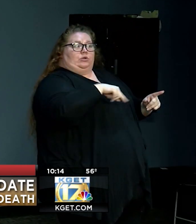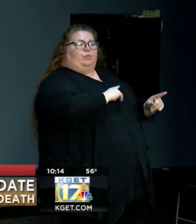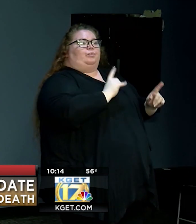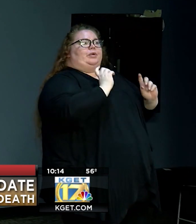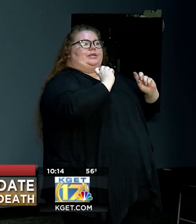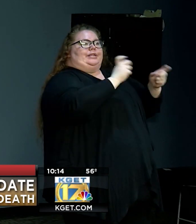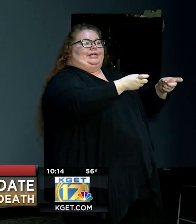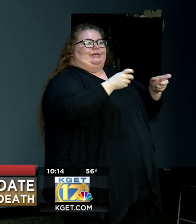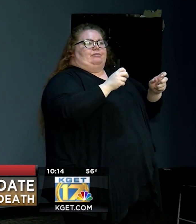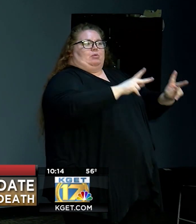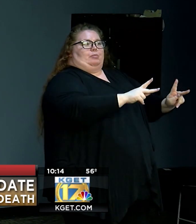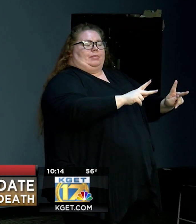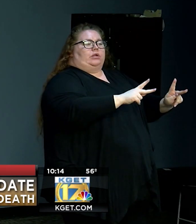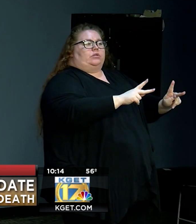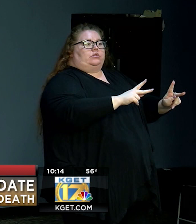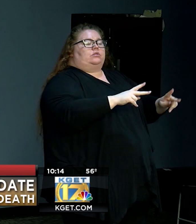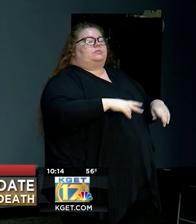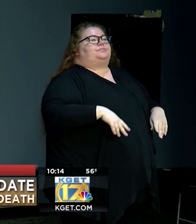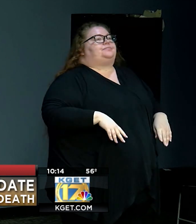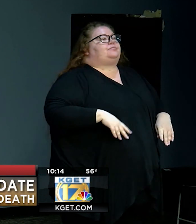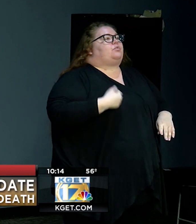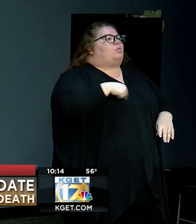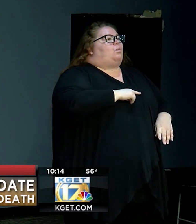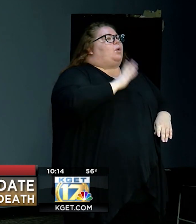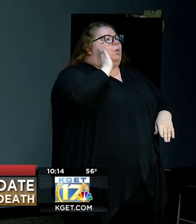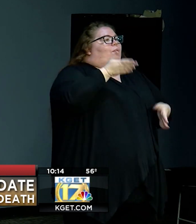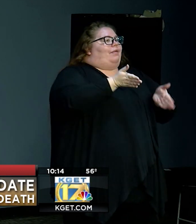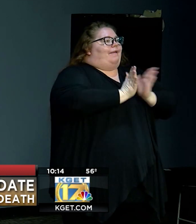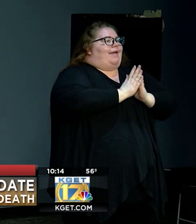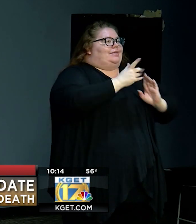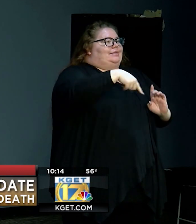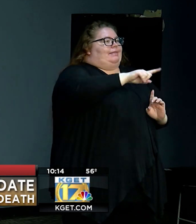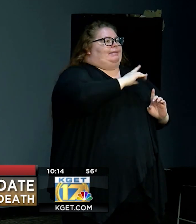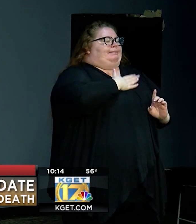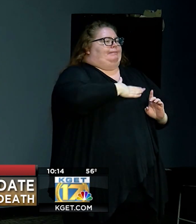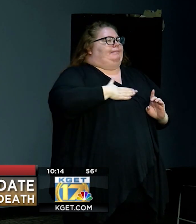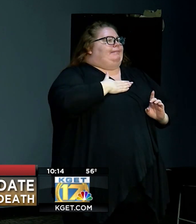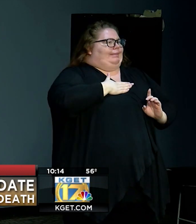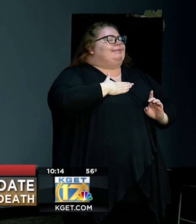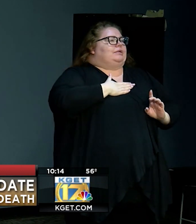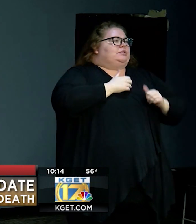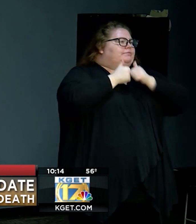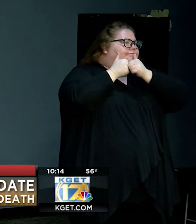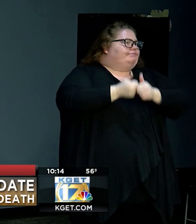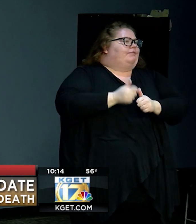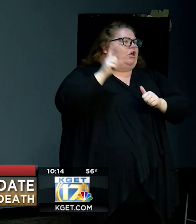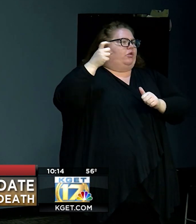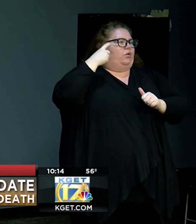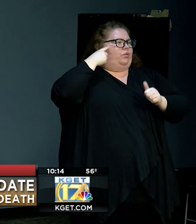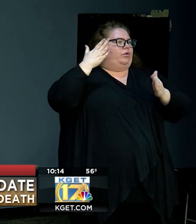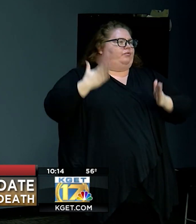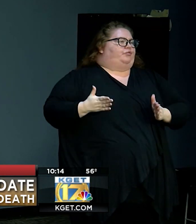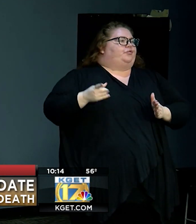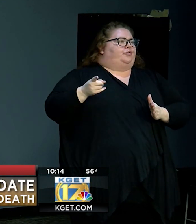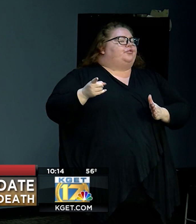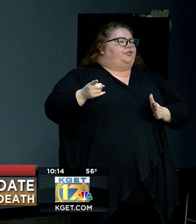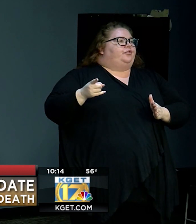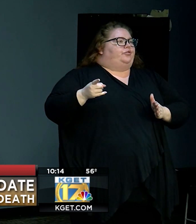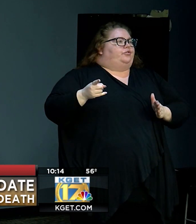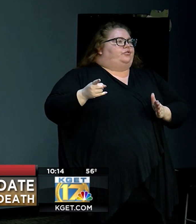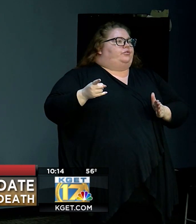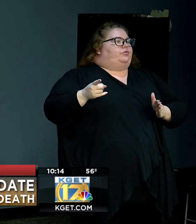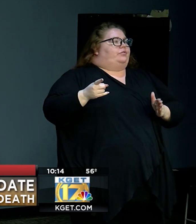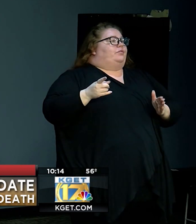also businesses that we don't, asking them to heed the recommendation from the governor. We left